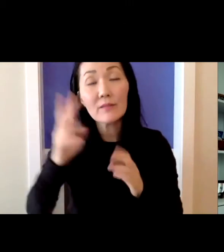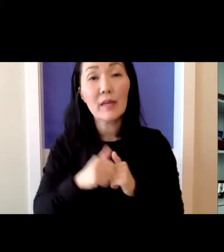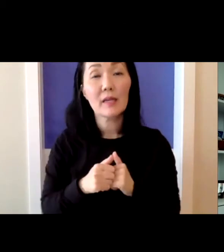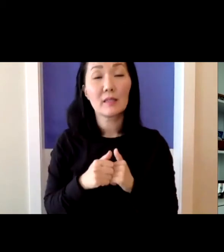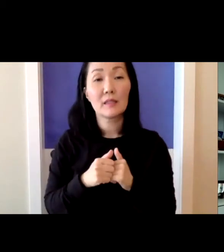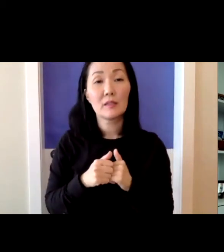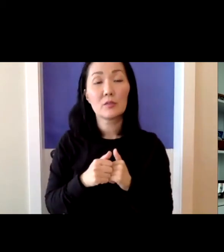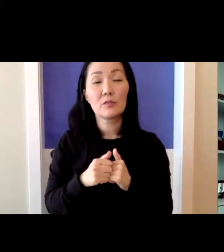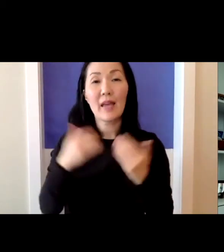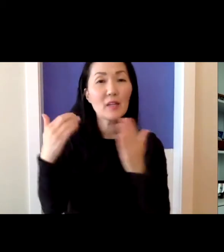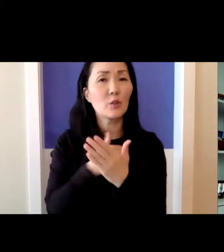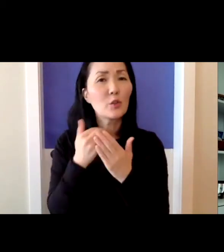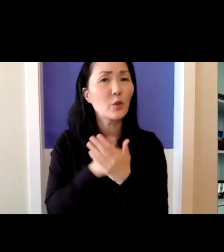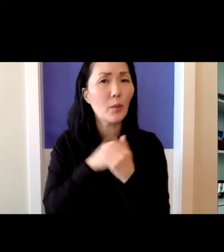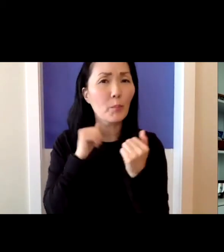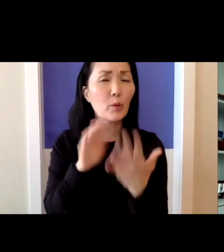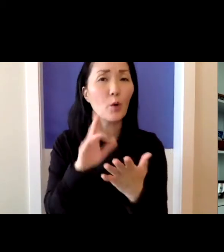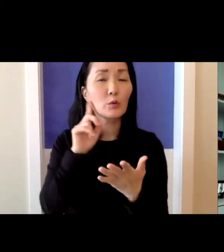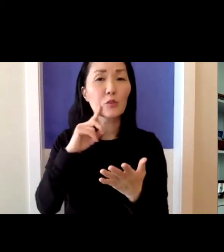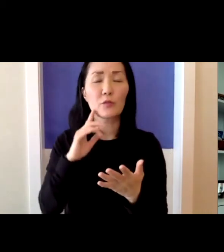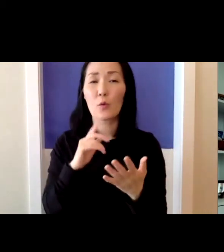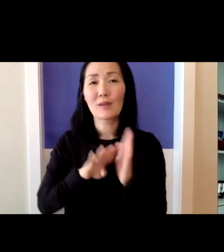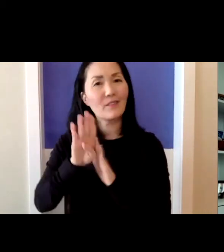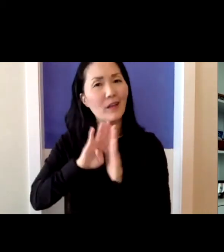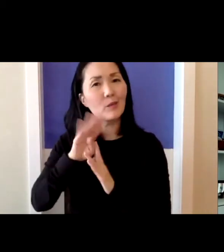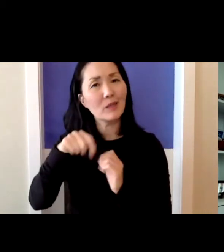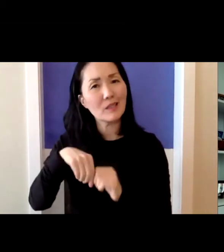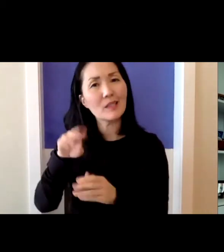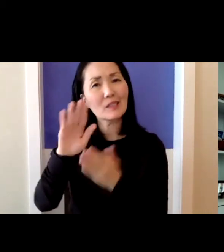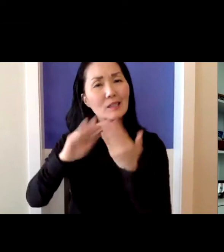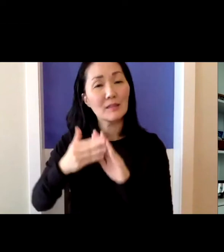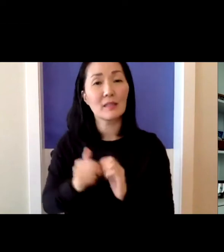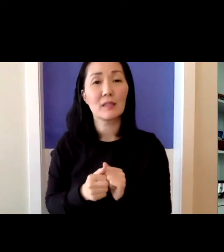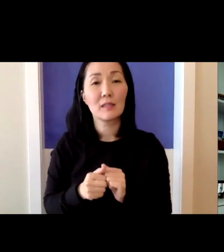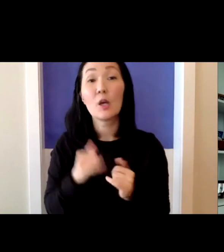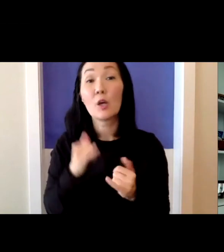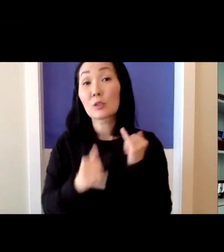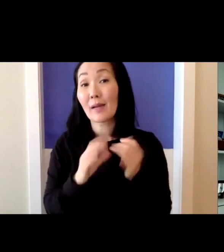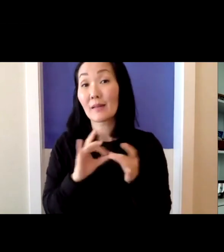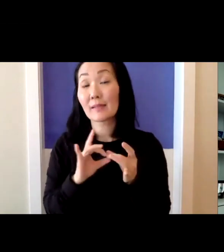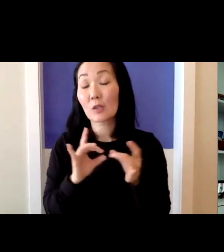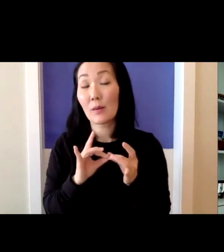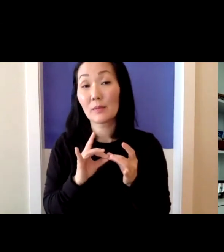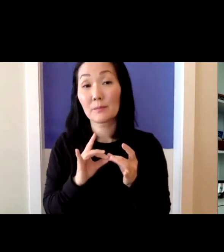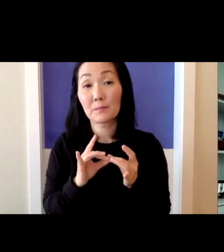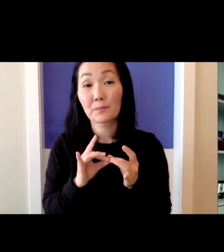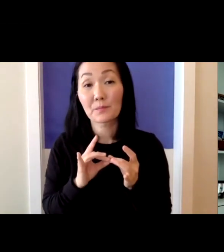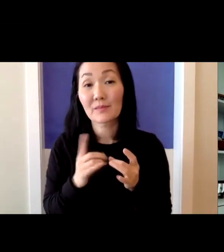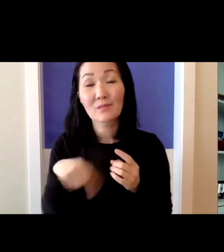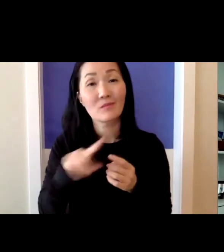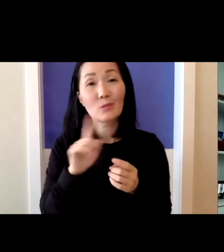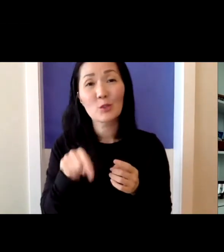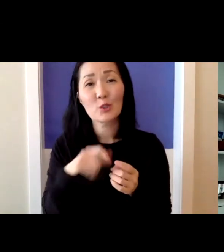community. So my final few words, it's let's be bold. Let's not be boring. Thank